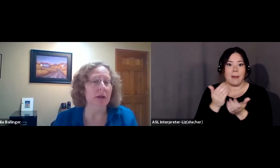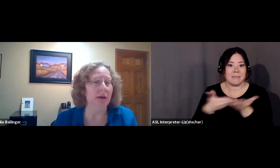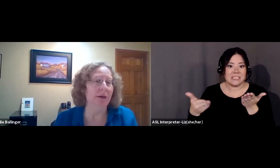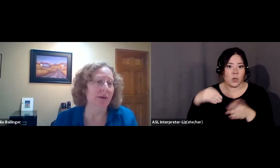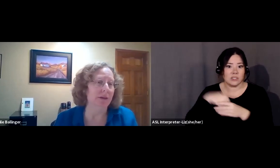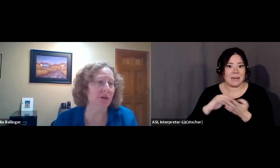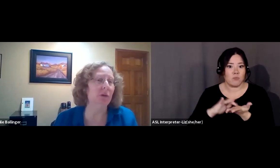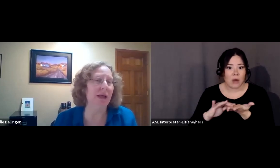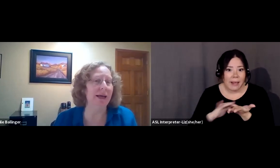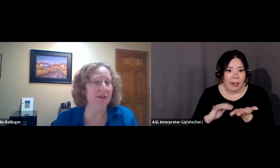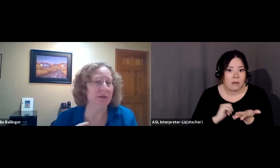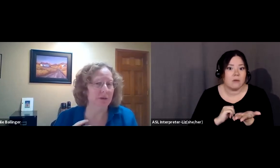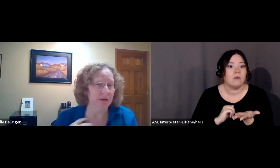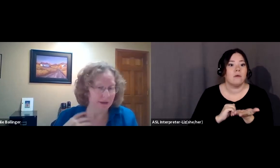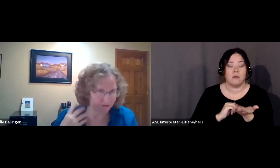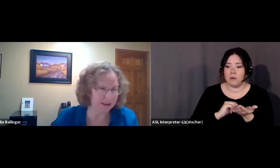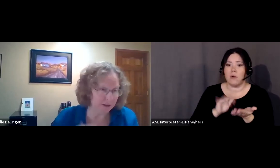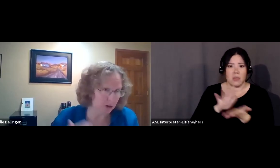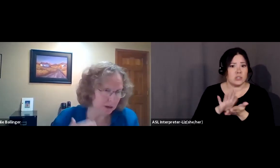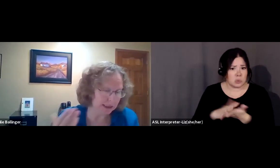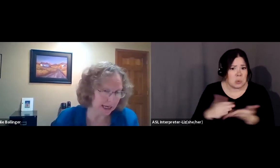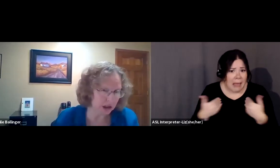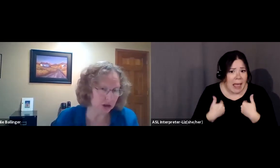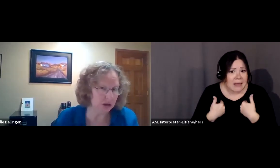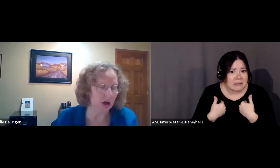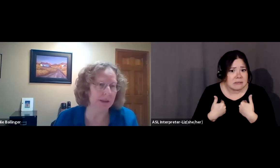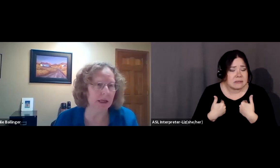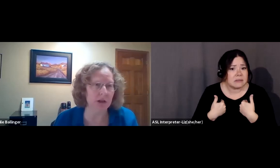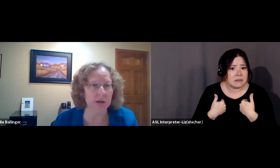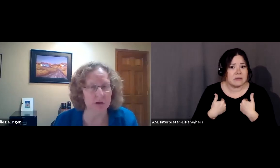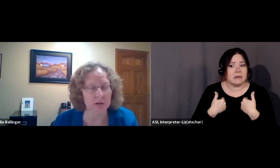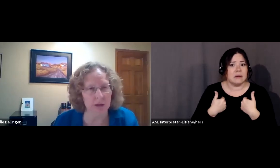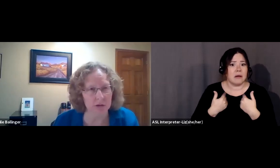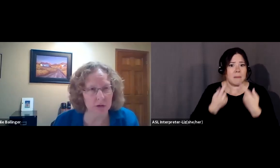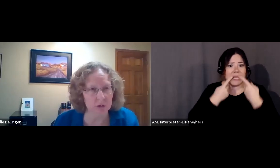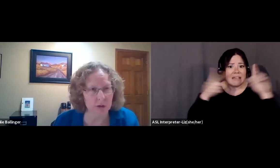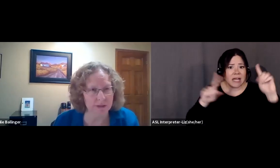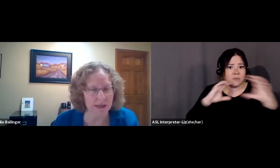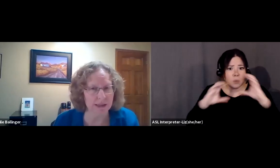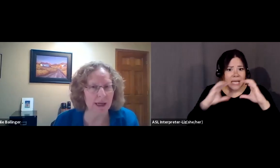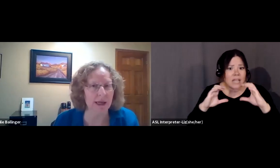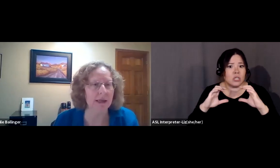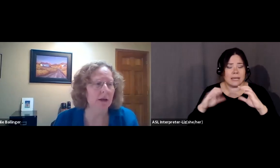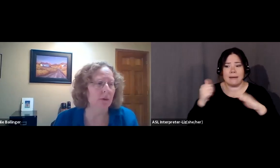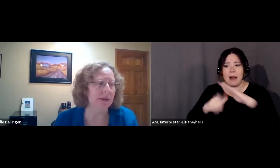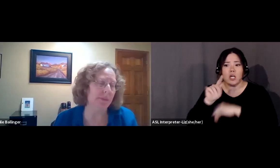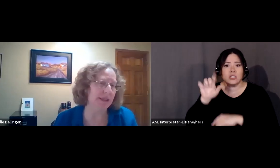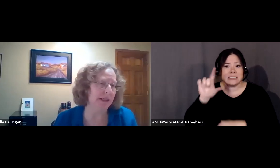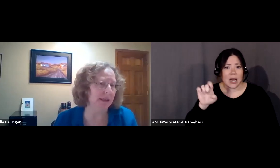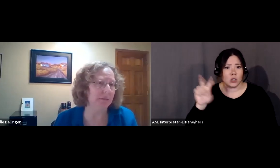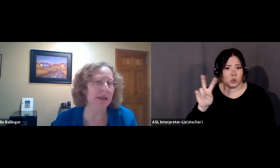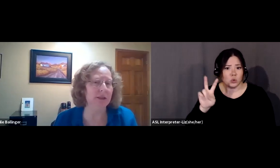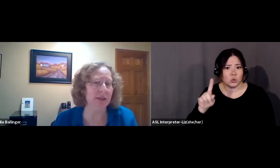Braille, the school has an effective communication obligation under Title II of the ADA. What